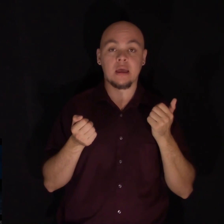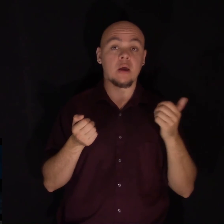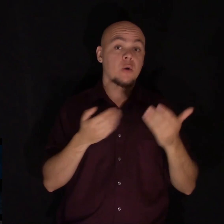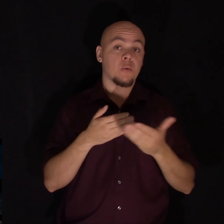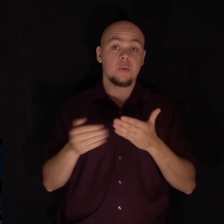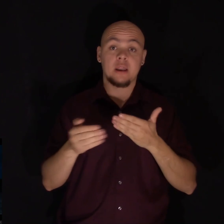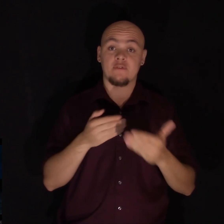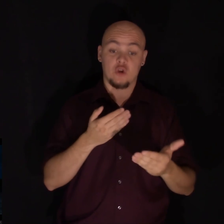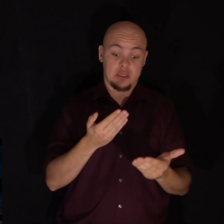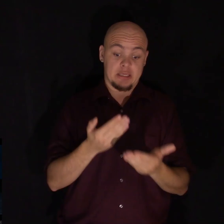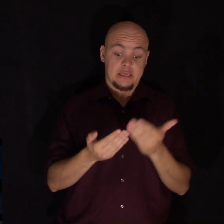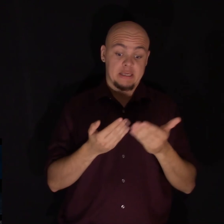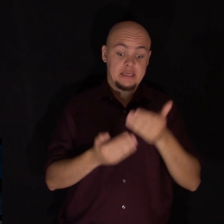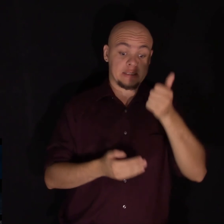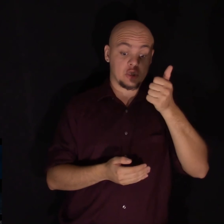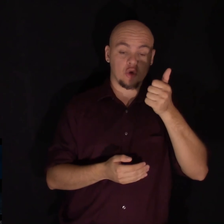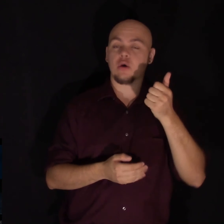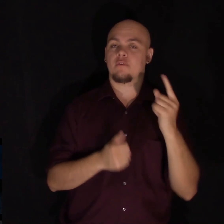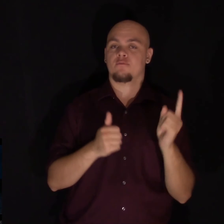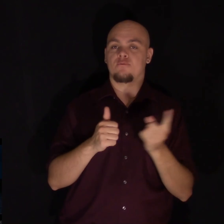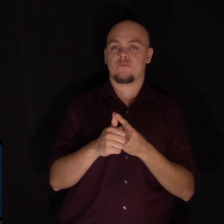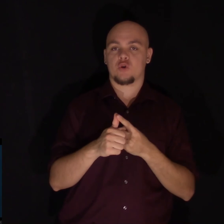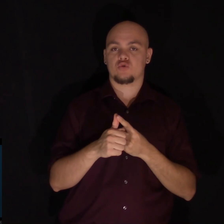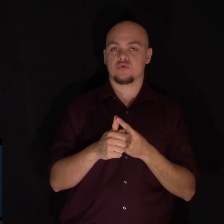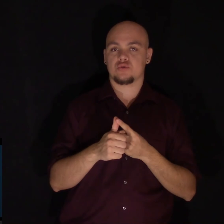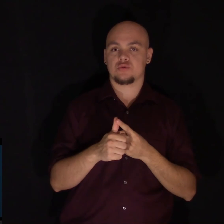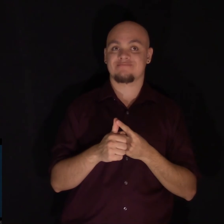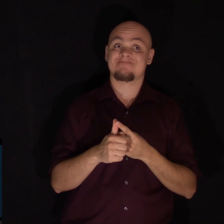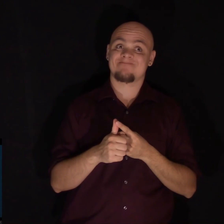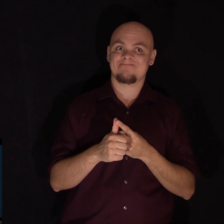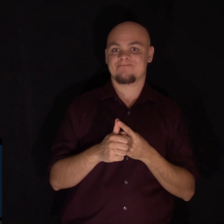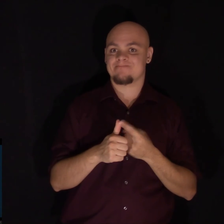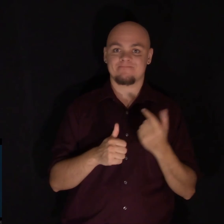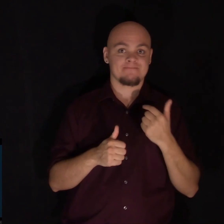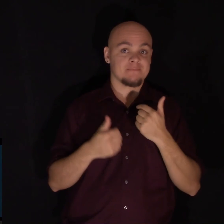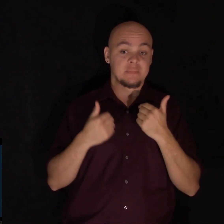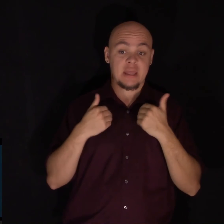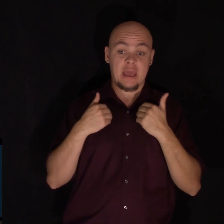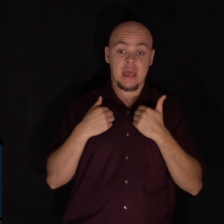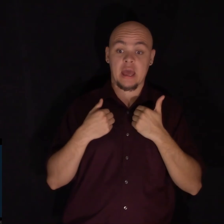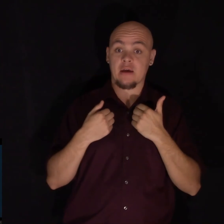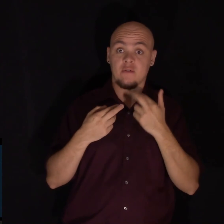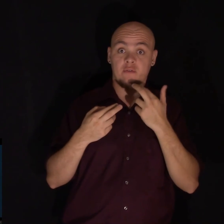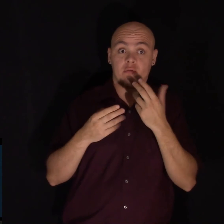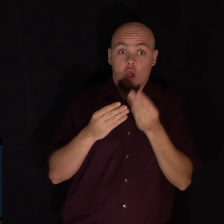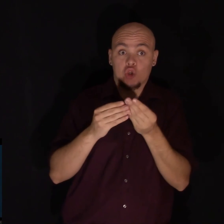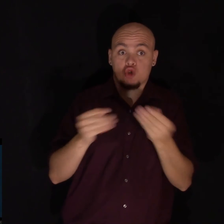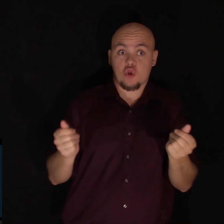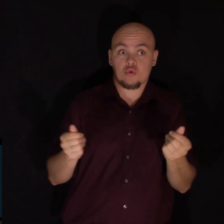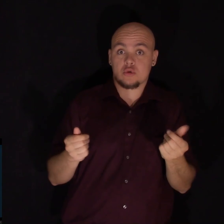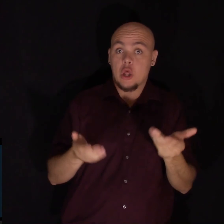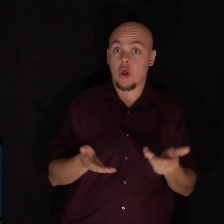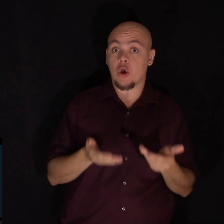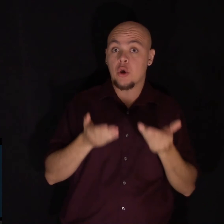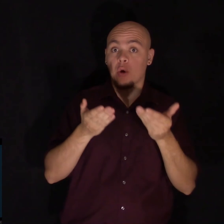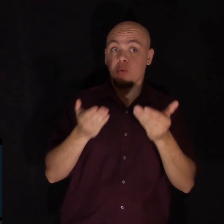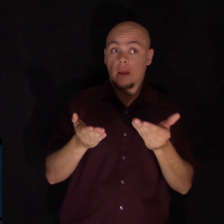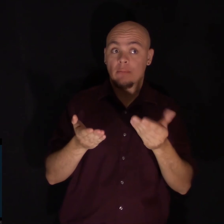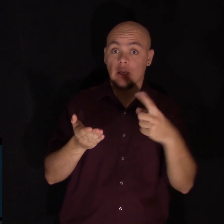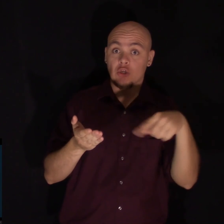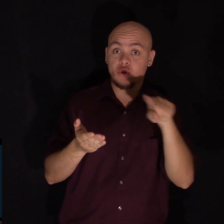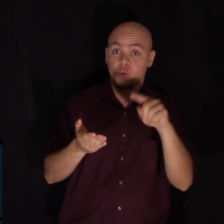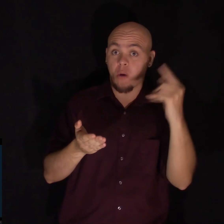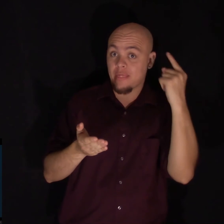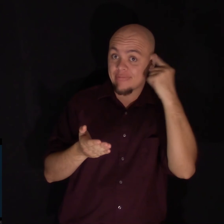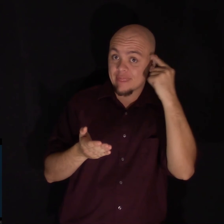to do will get done first. Now, unfortunately, I don't have a solution to this problem, apart from recommending that more of us think about it.